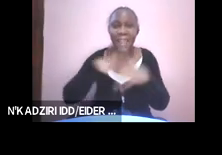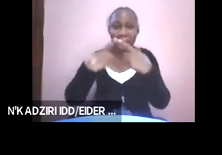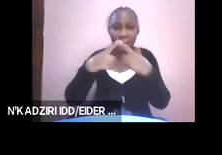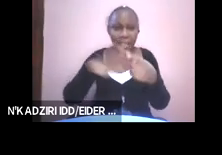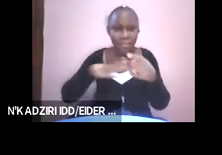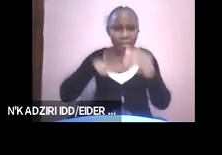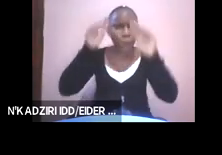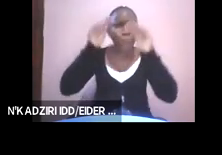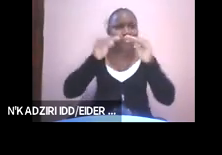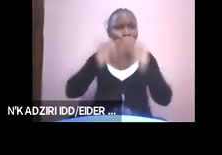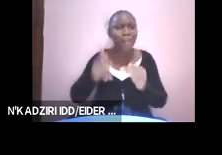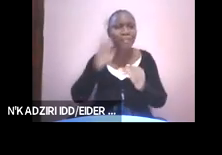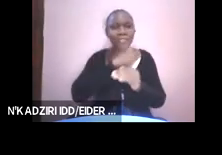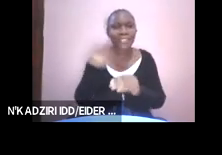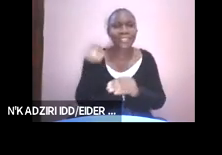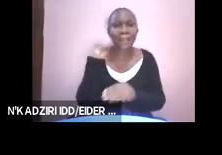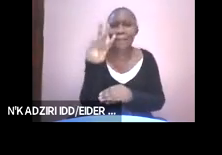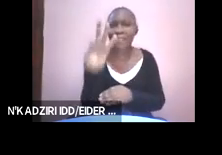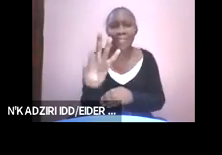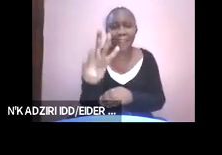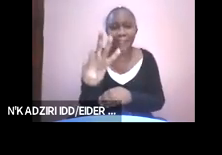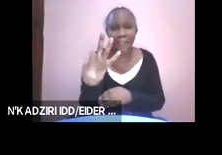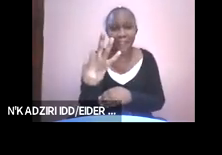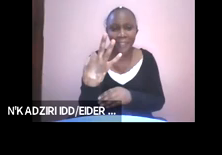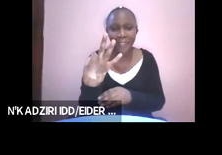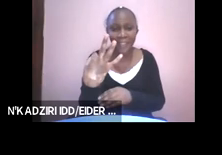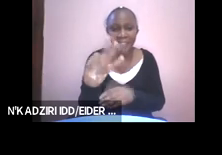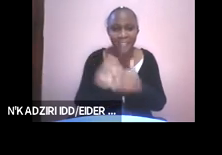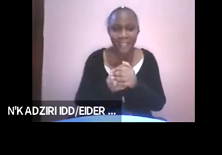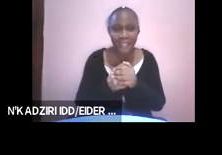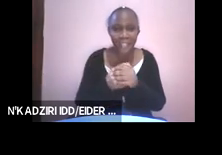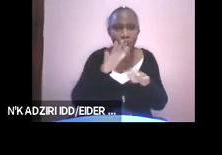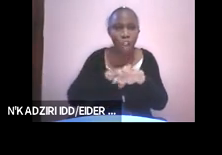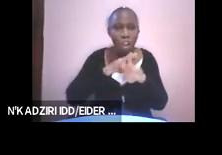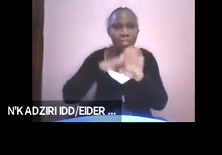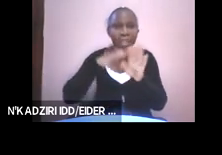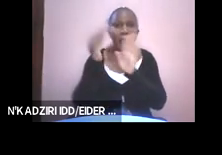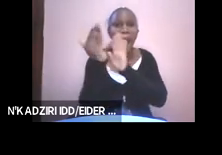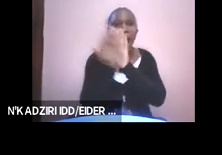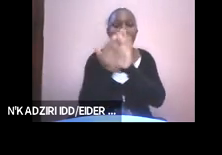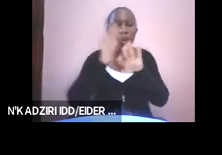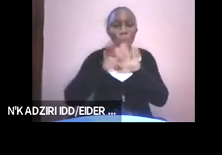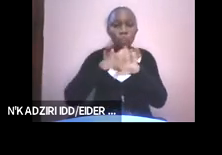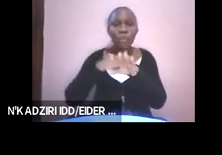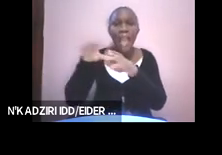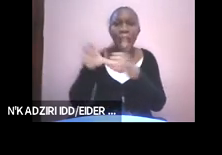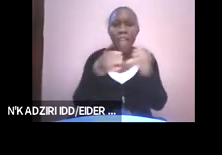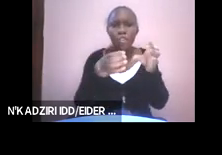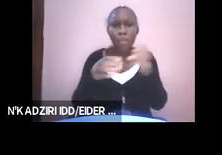is a question like diving into the approaches to the argument.